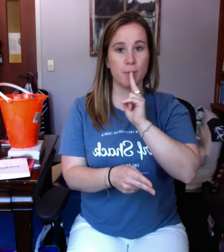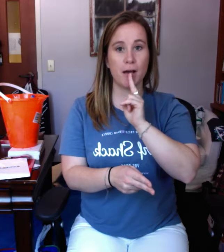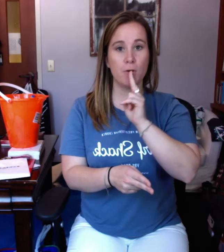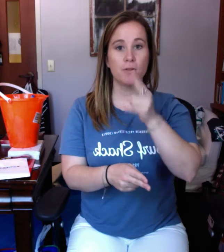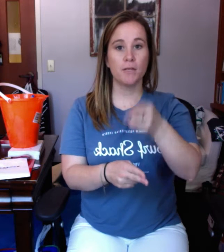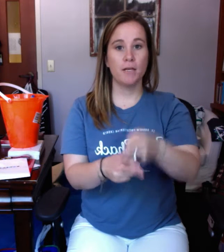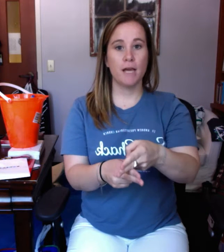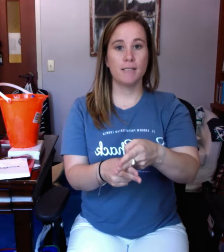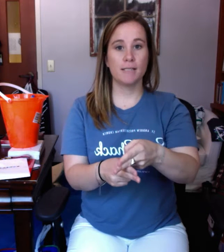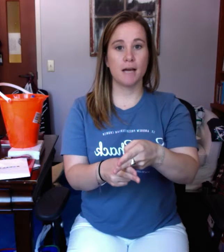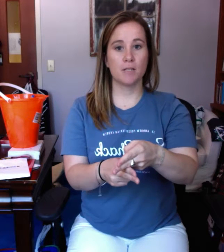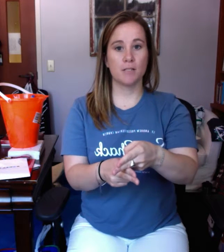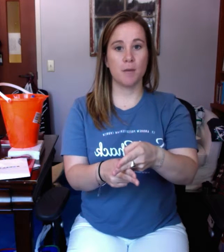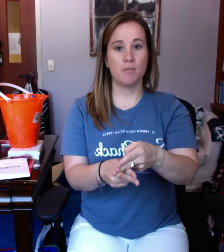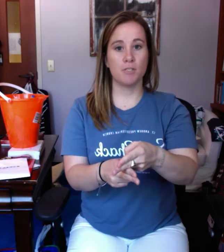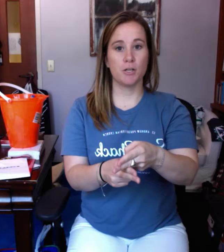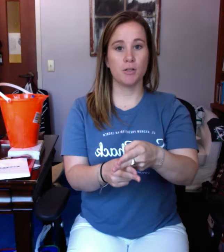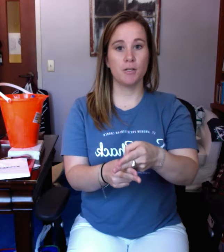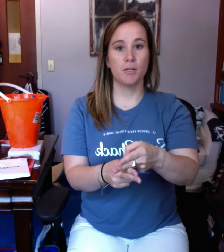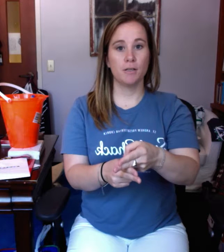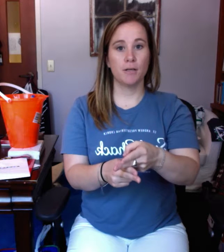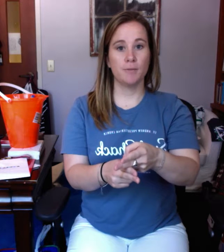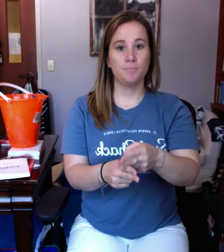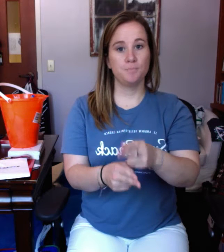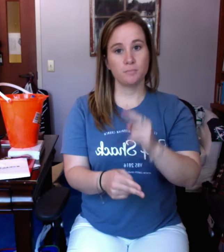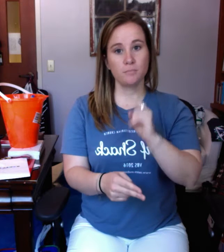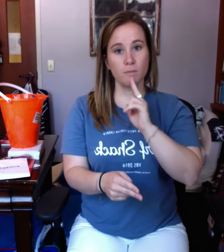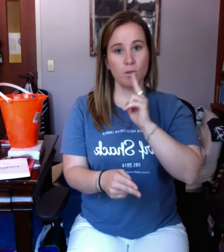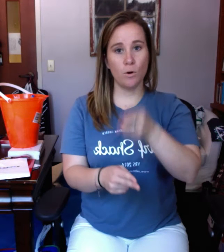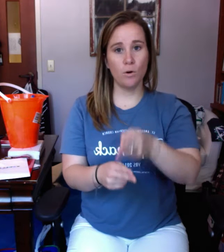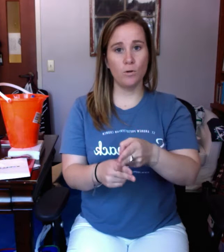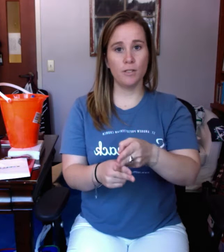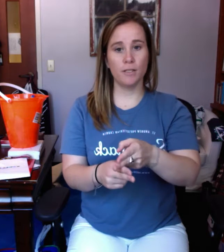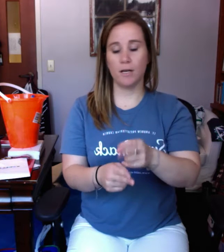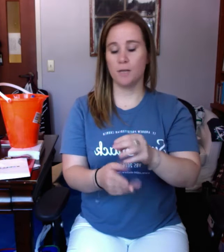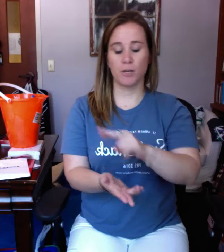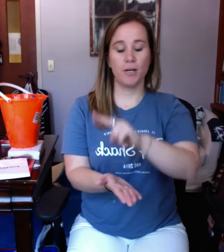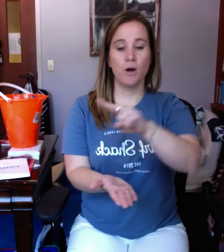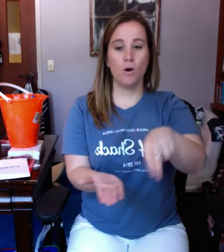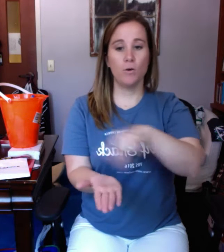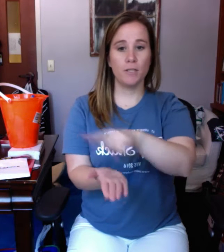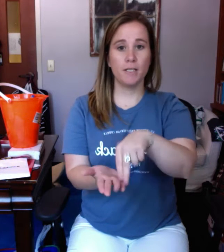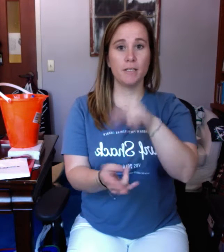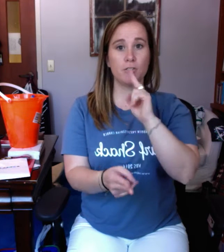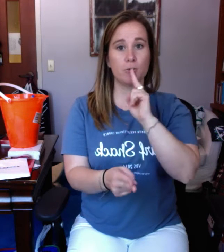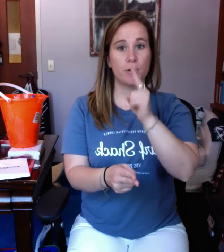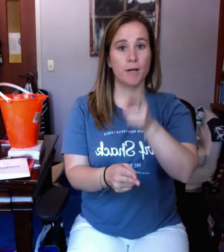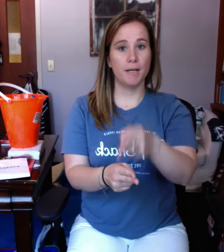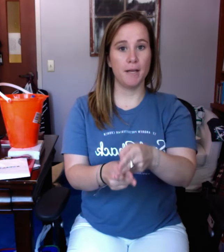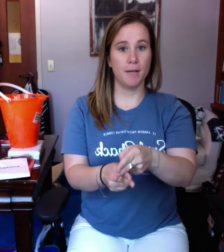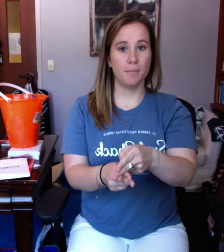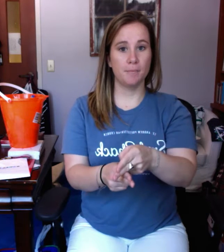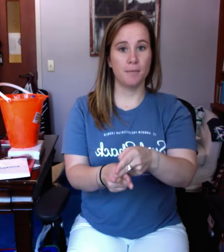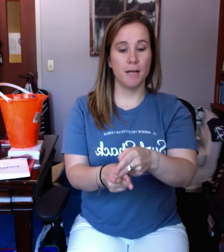mouth and stacks on top of each other. Okay. Holy is your name.